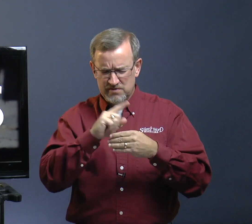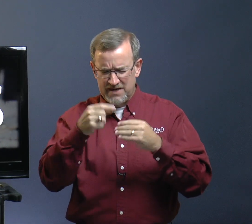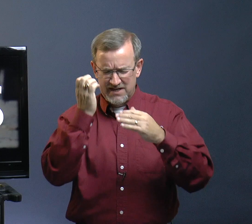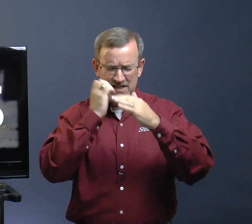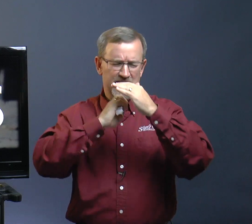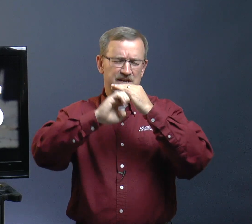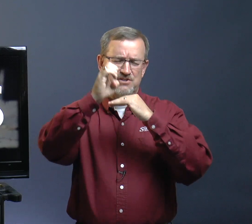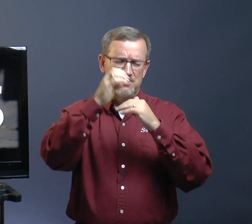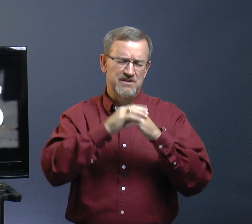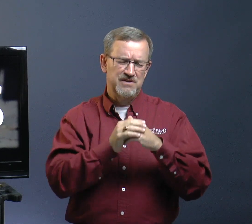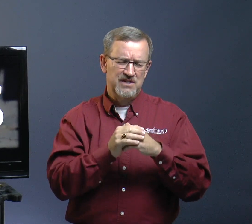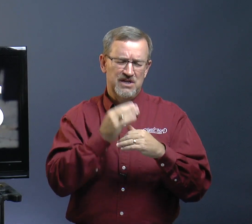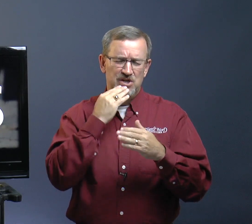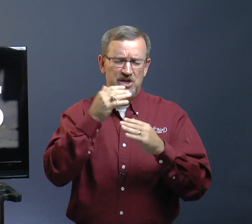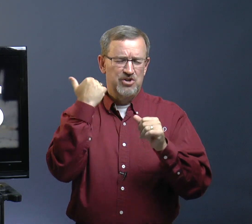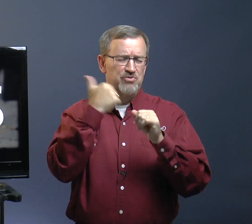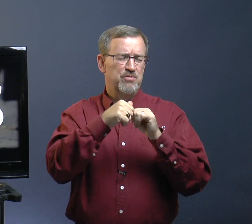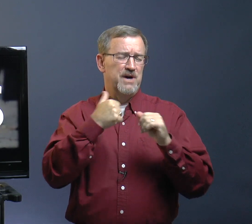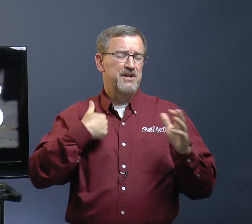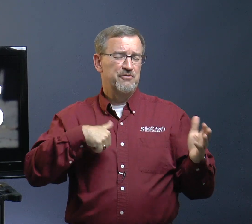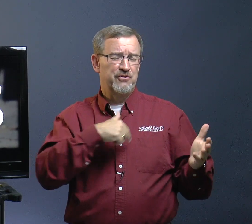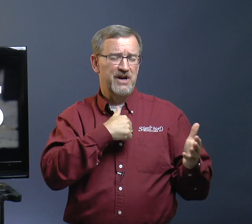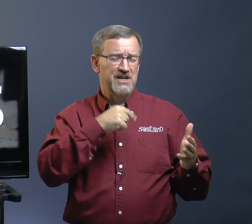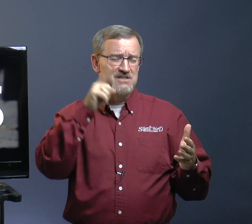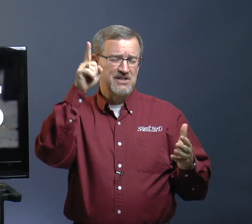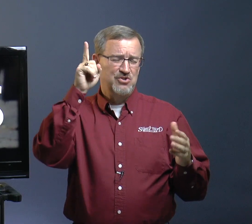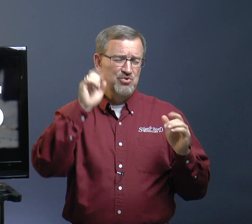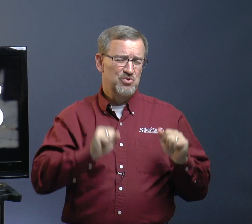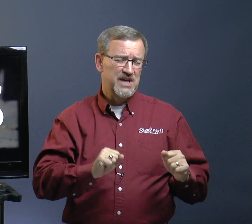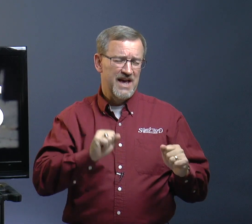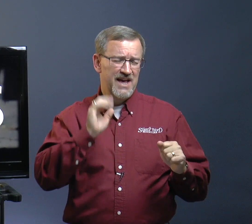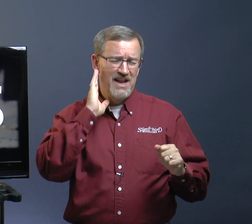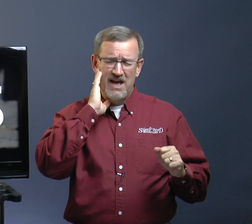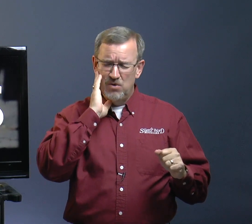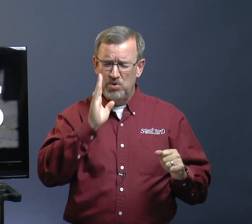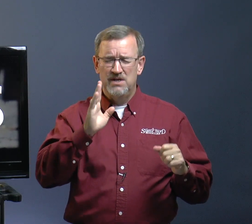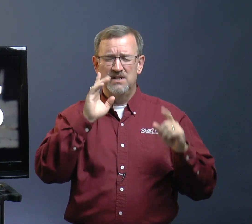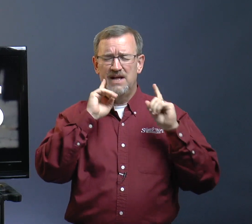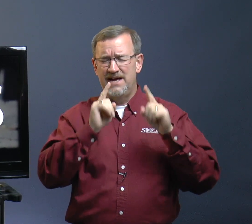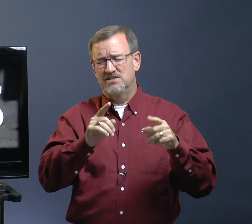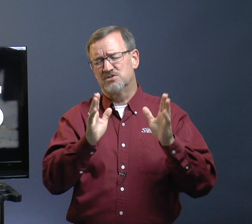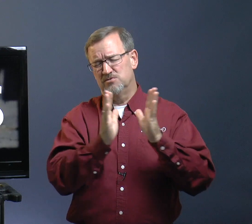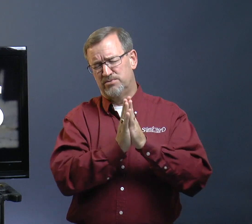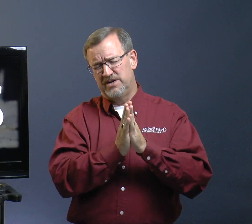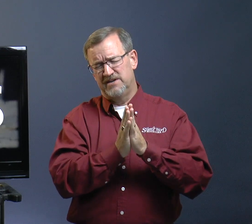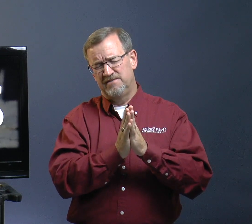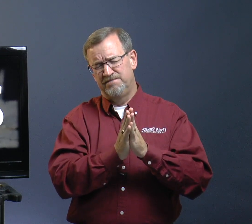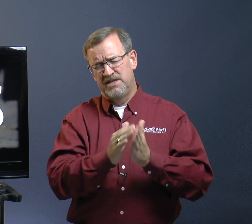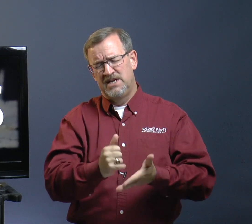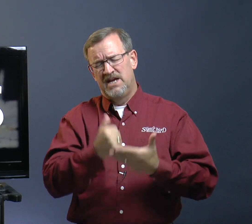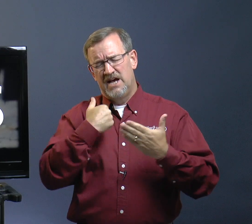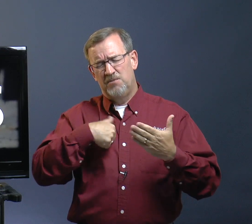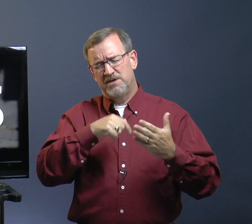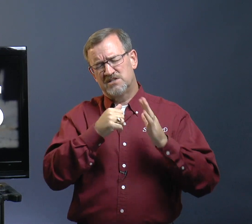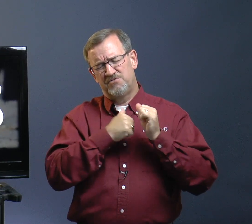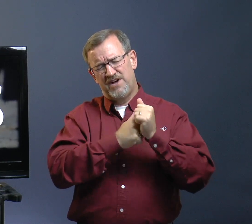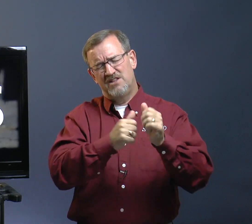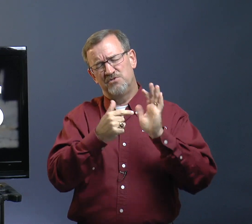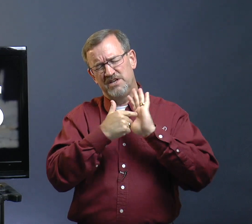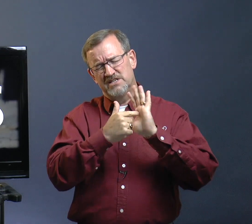about Elijah. A good reminder for us that You can and will answer prayer. Help us to follow the